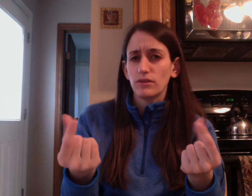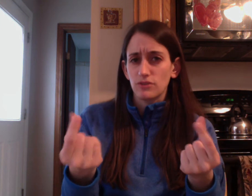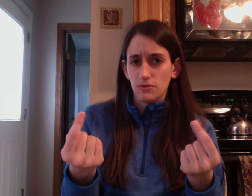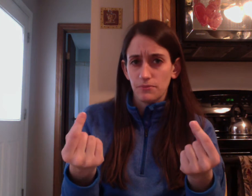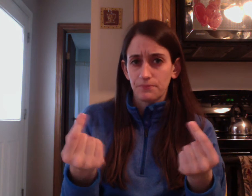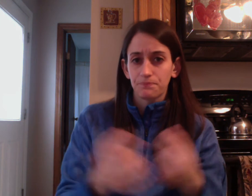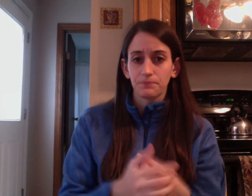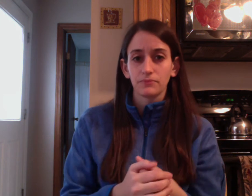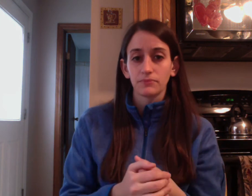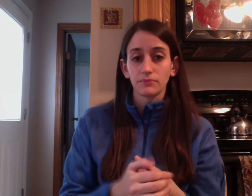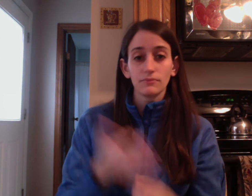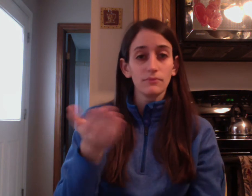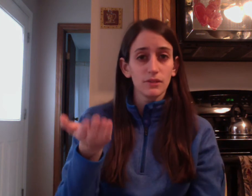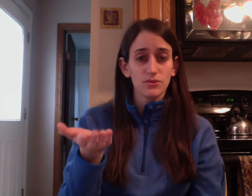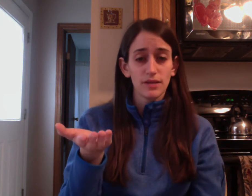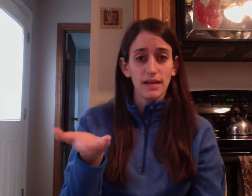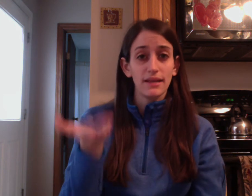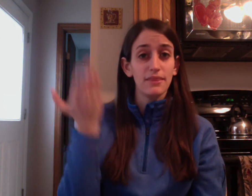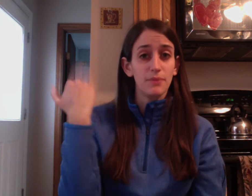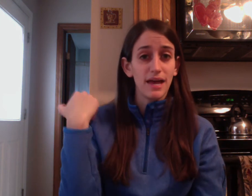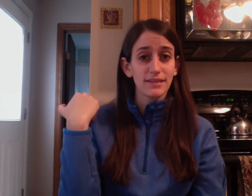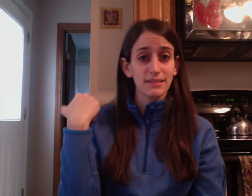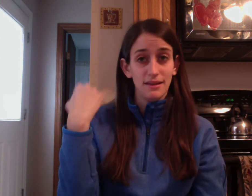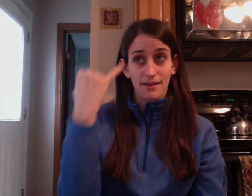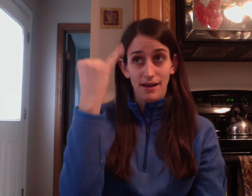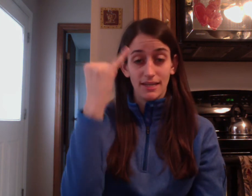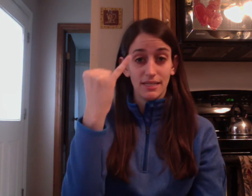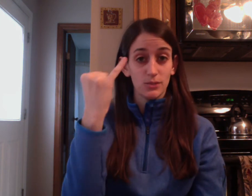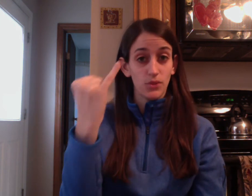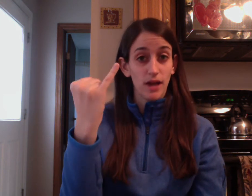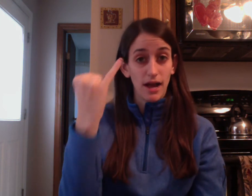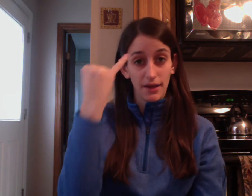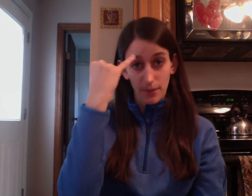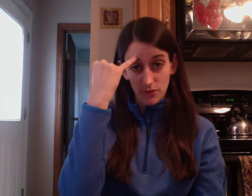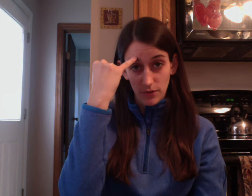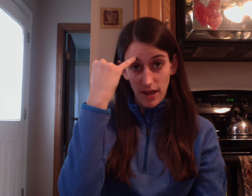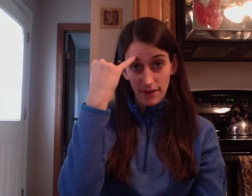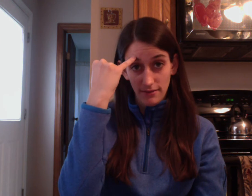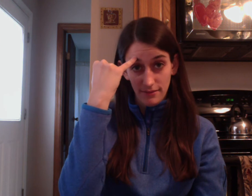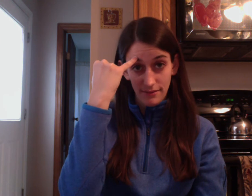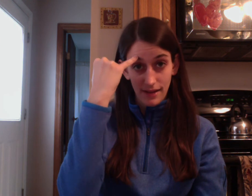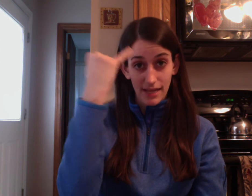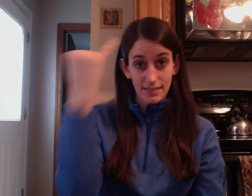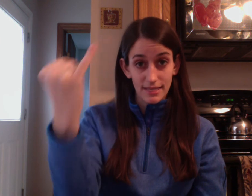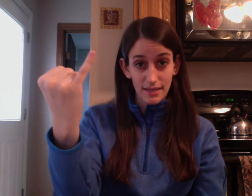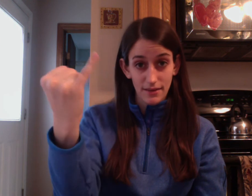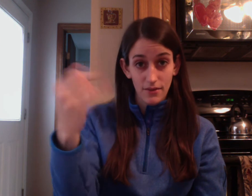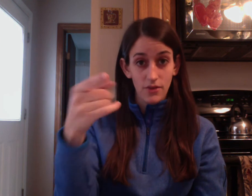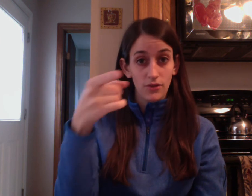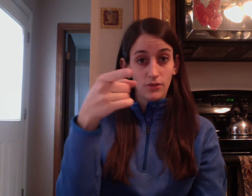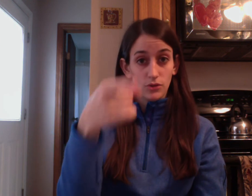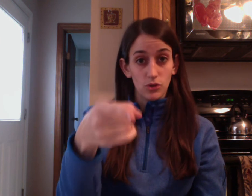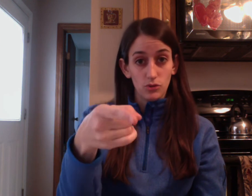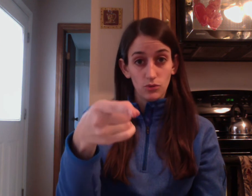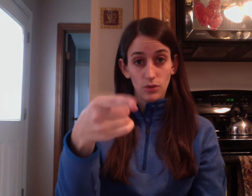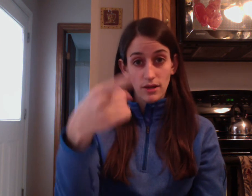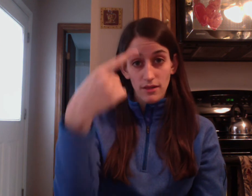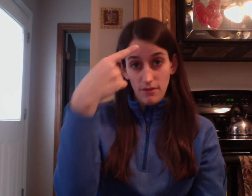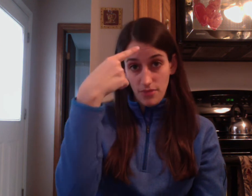do. So again, in the past, ideas with an I comes from your head. Idea, you